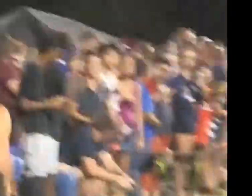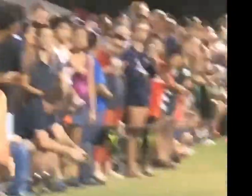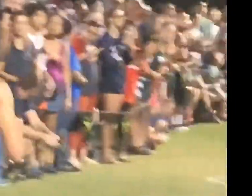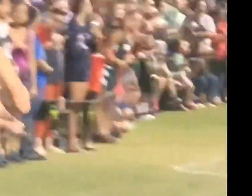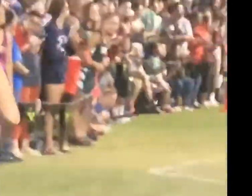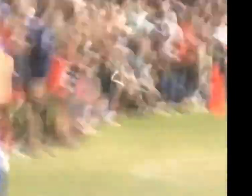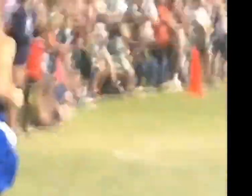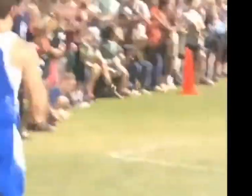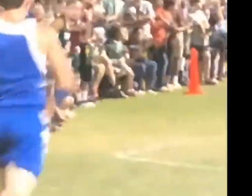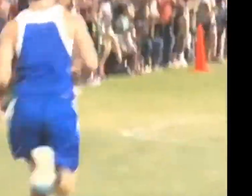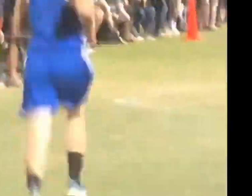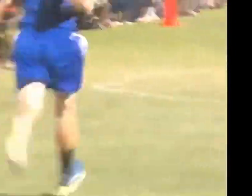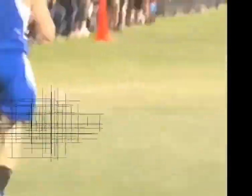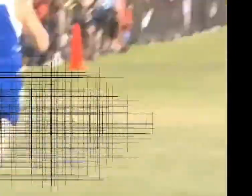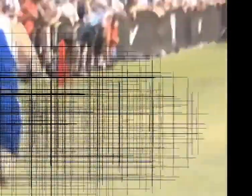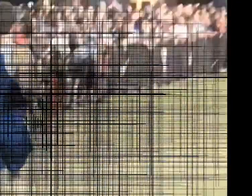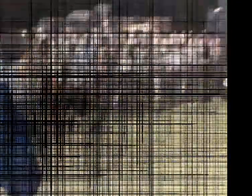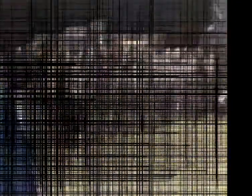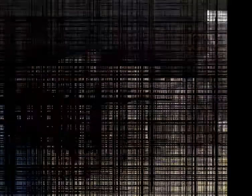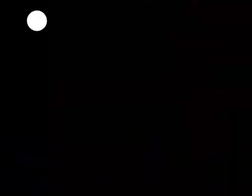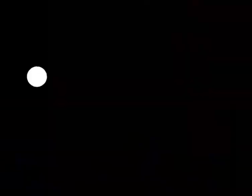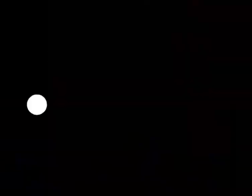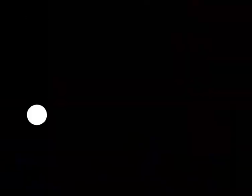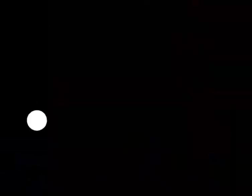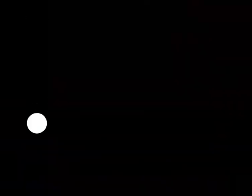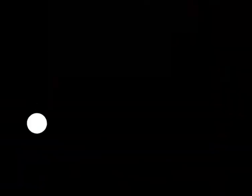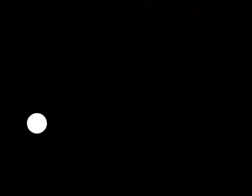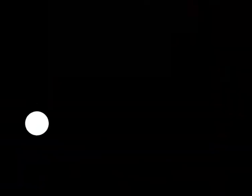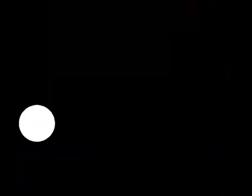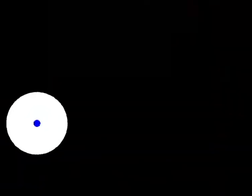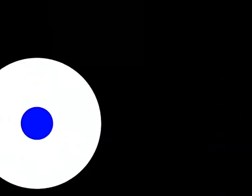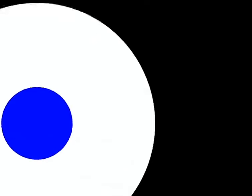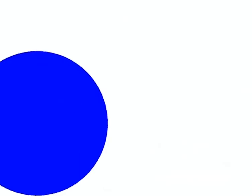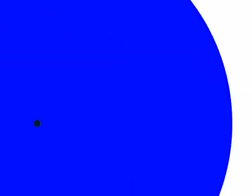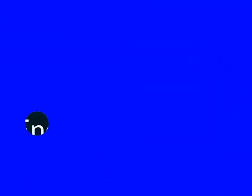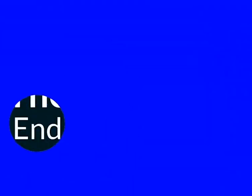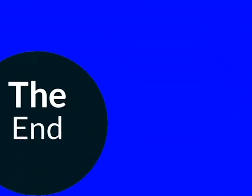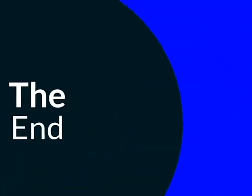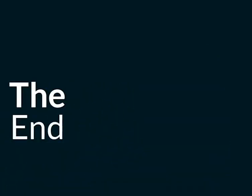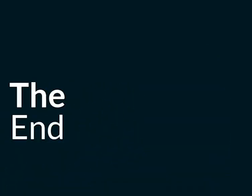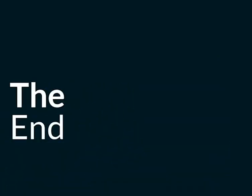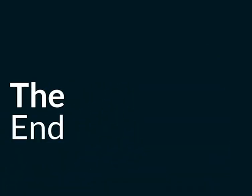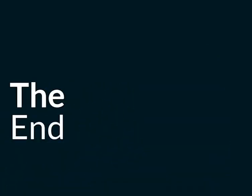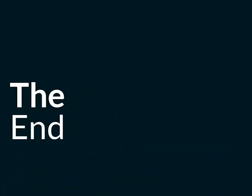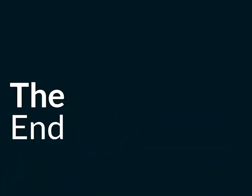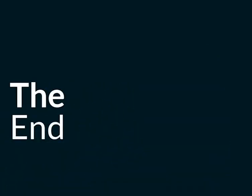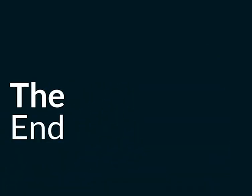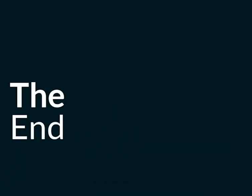large crowds watching. The words, "The end."